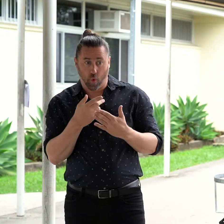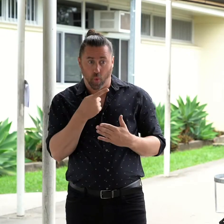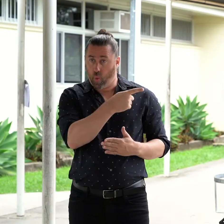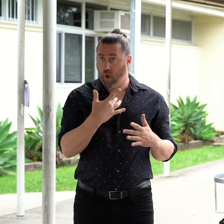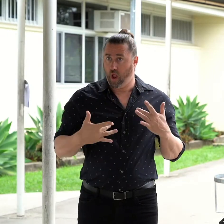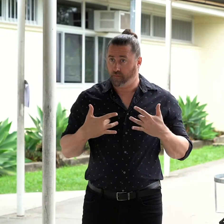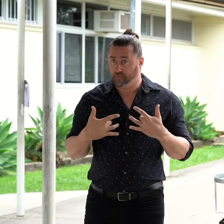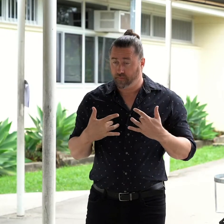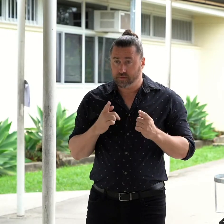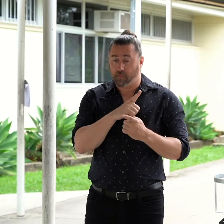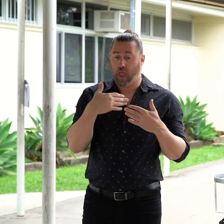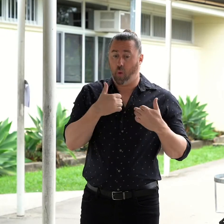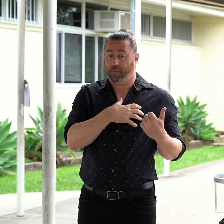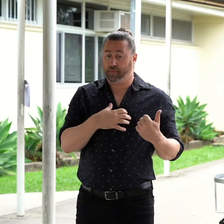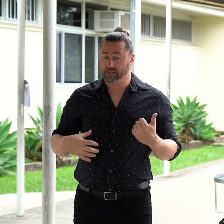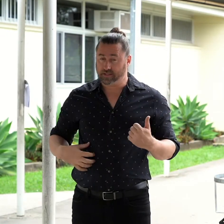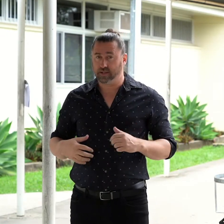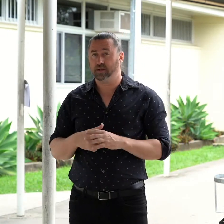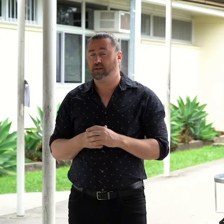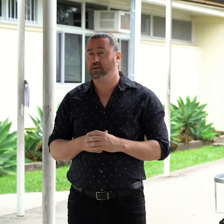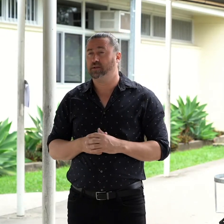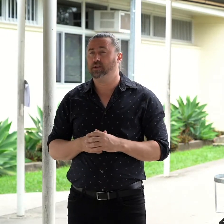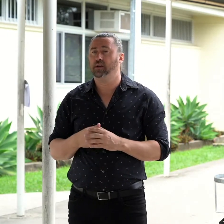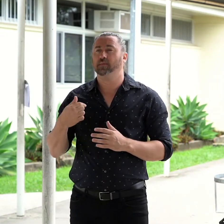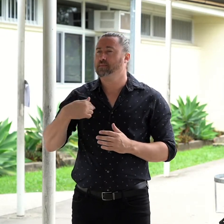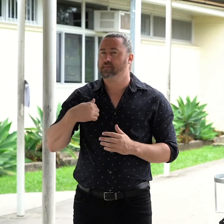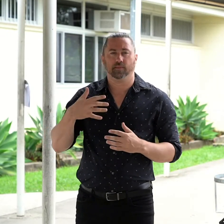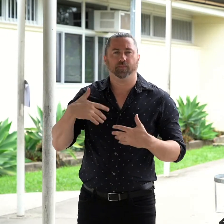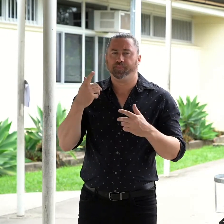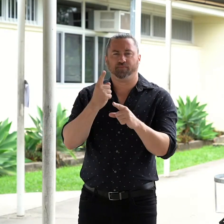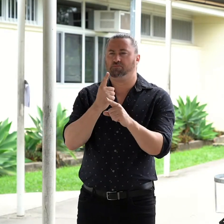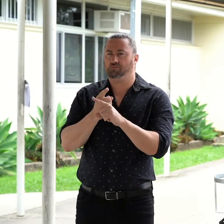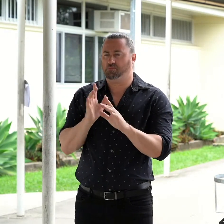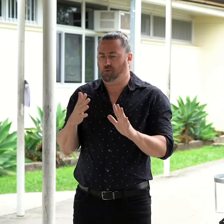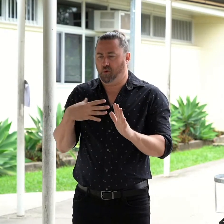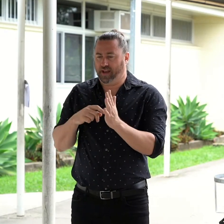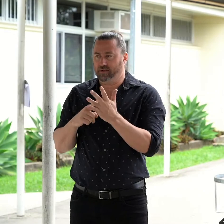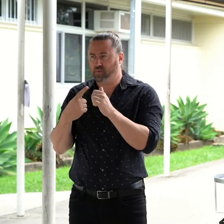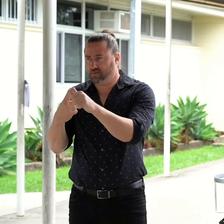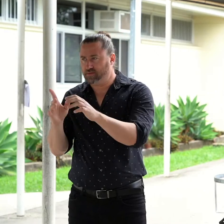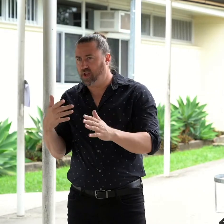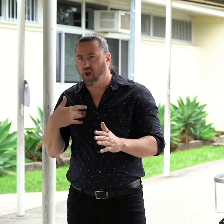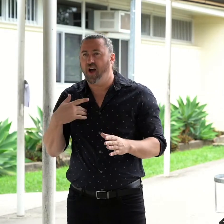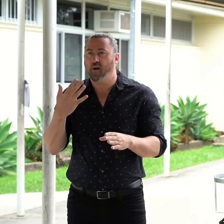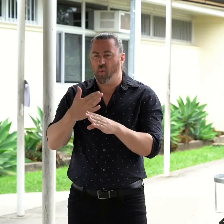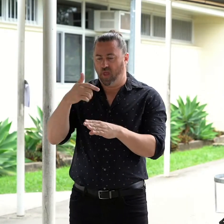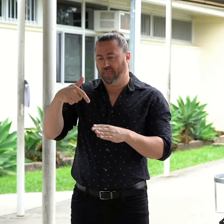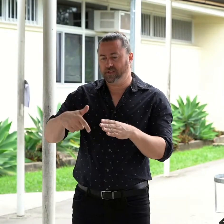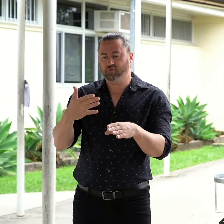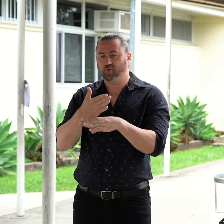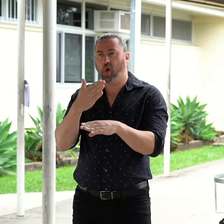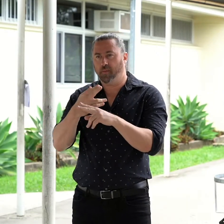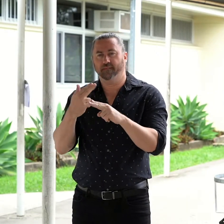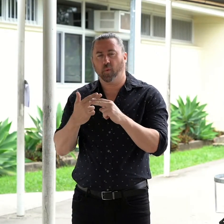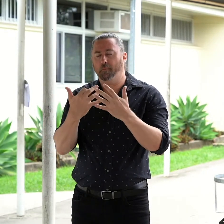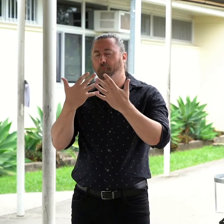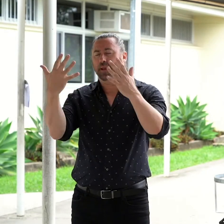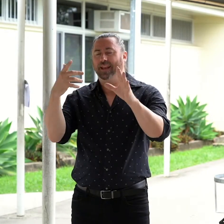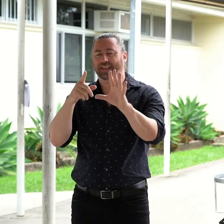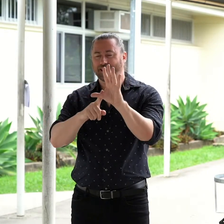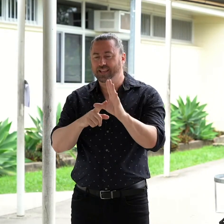Minister experienced? Look, I won't go into that other than to say, I've been in this role for many years now,